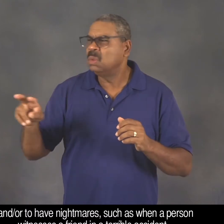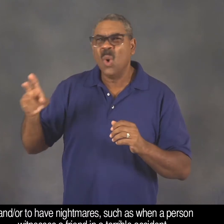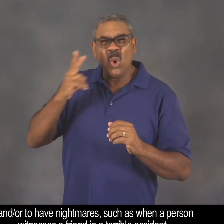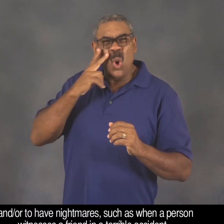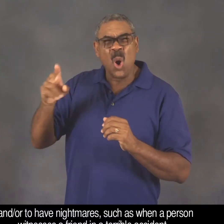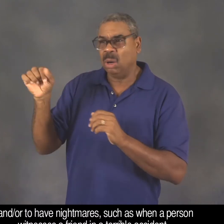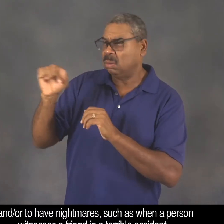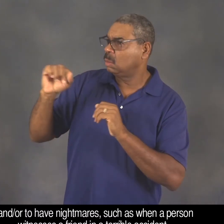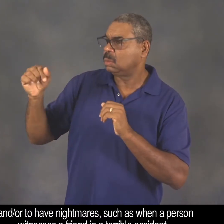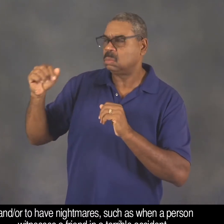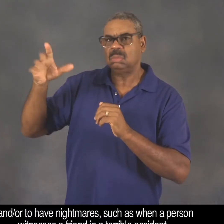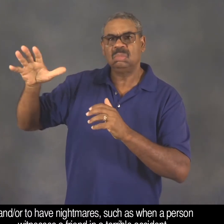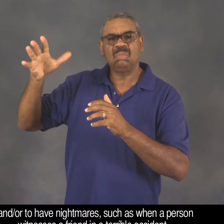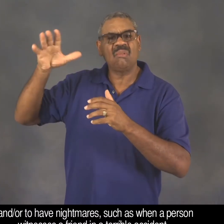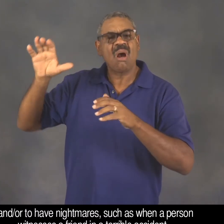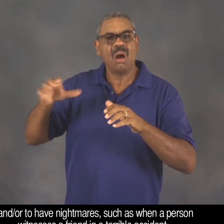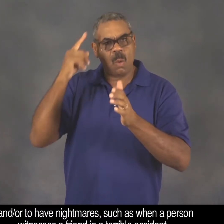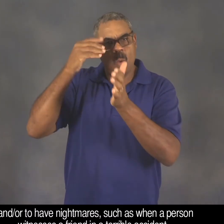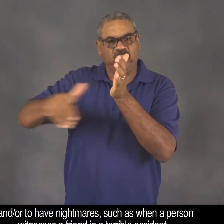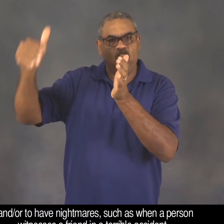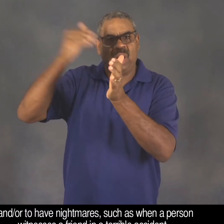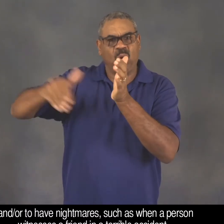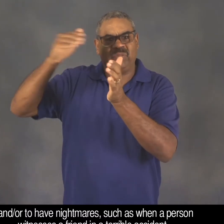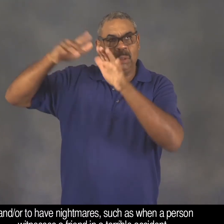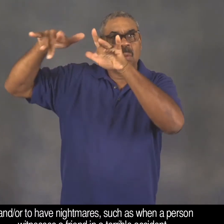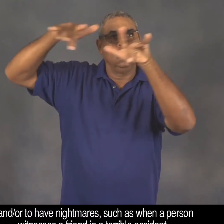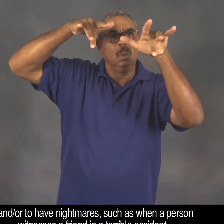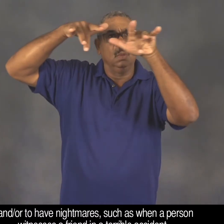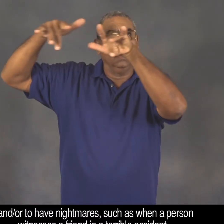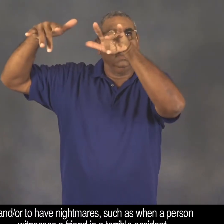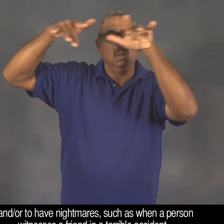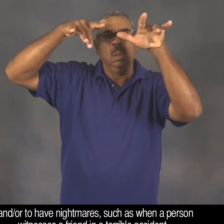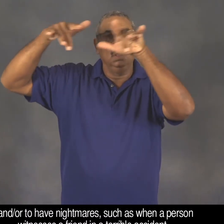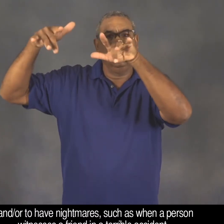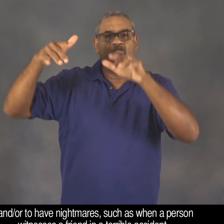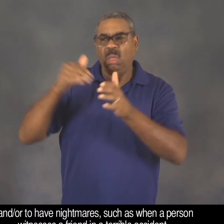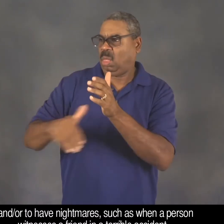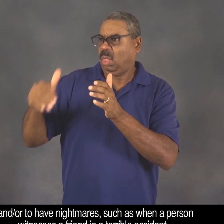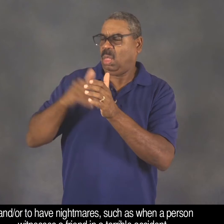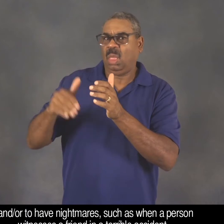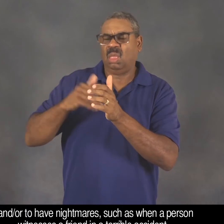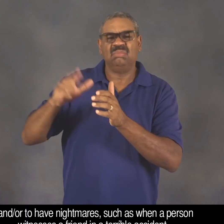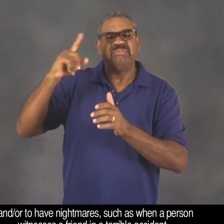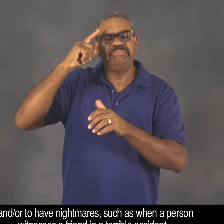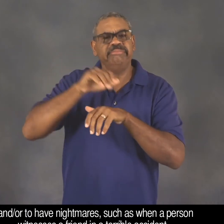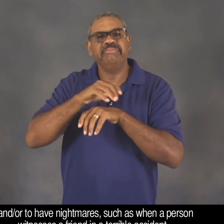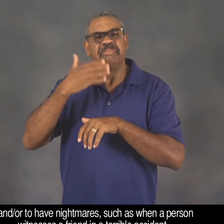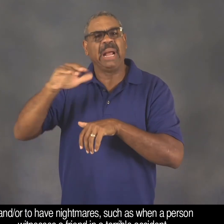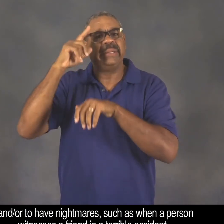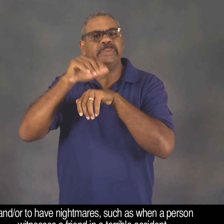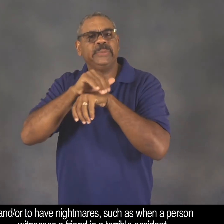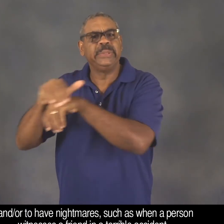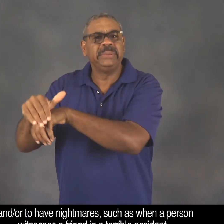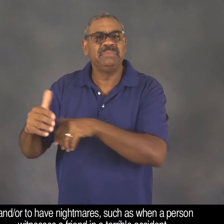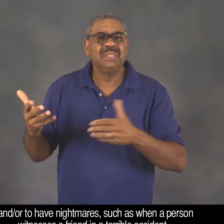and or to have nightmares, such as when a person witnesses a friend in a terrible accident.